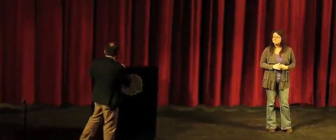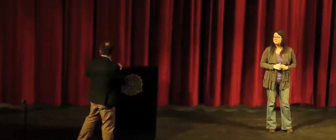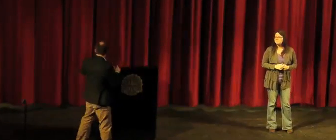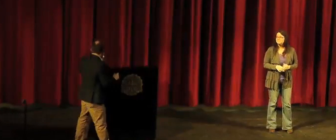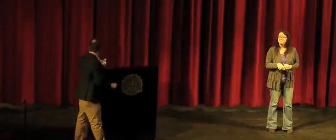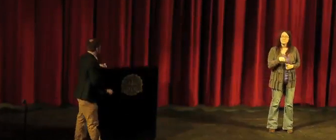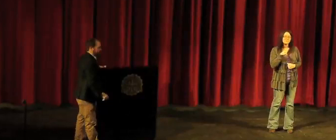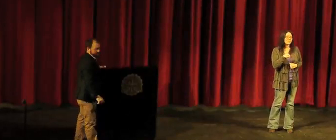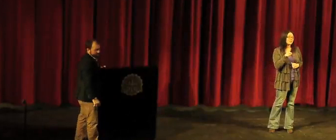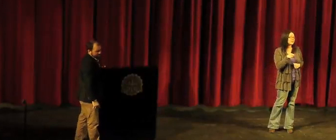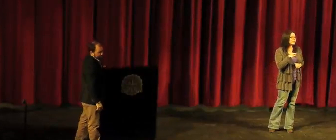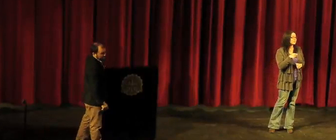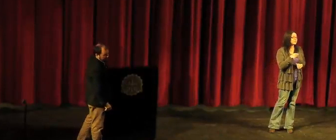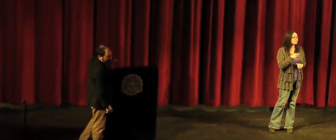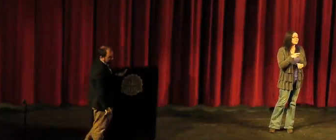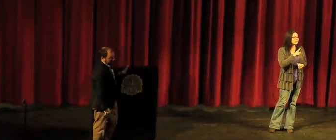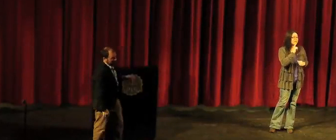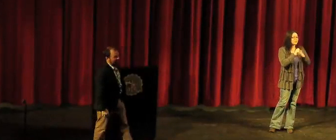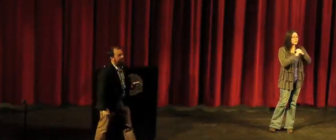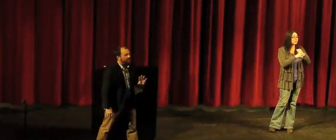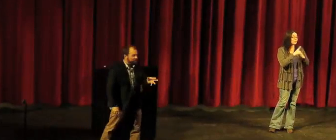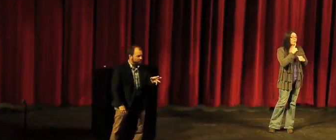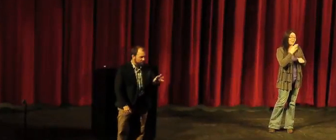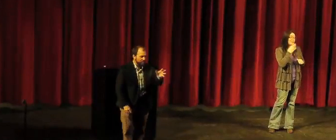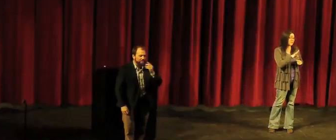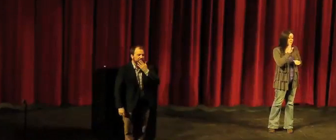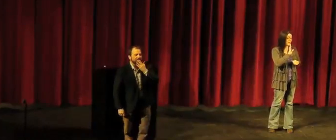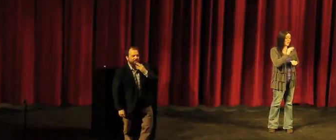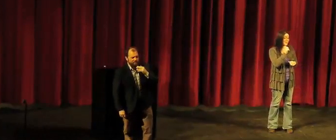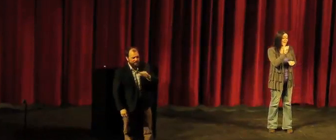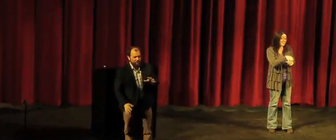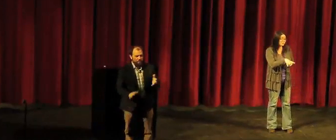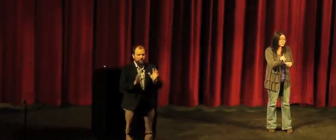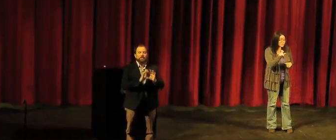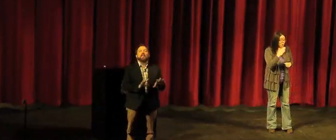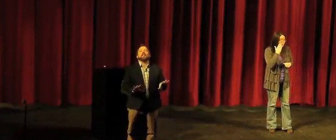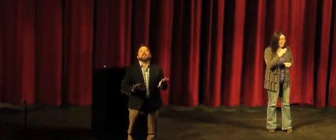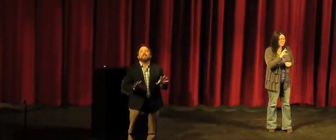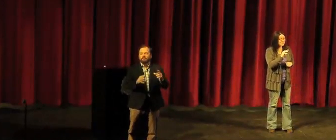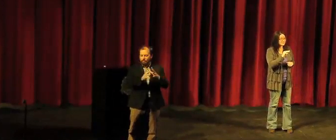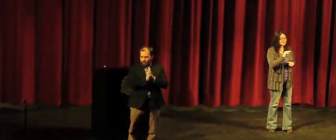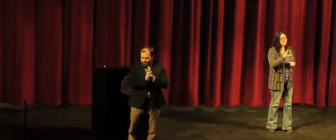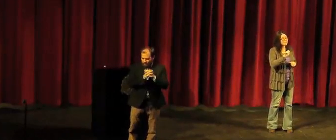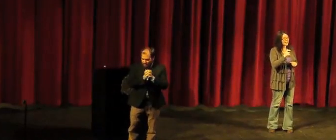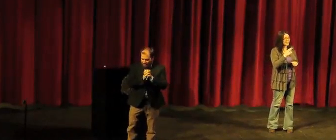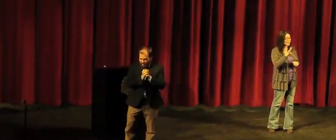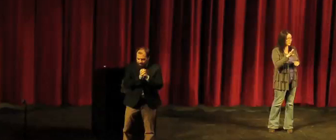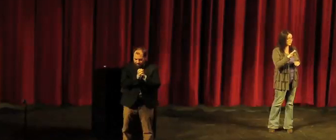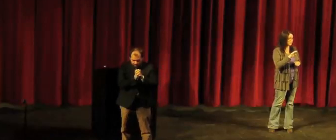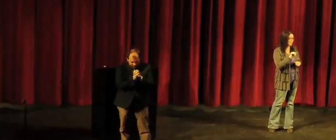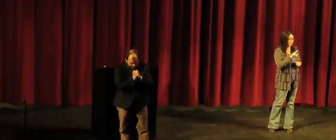this was actually a commercial for really bad beer. Not that you should know that, but it was Michelob Ultra. Brutal.